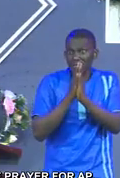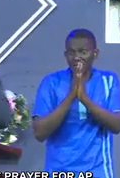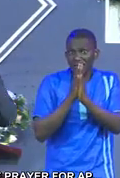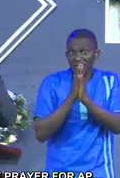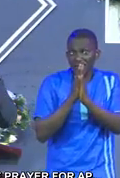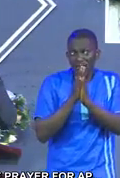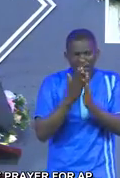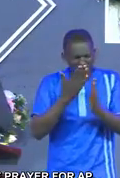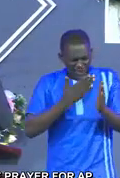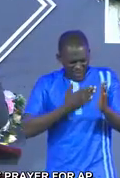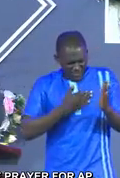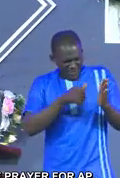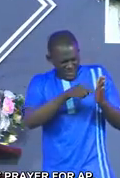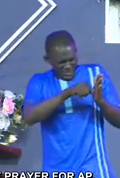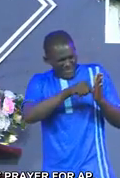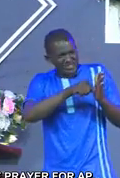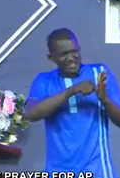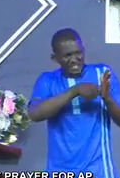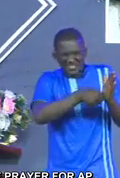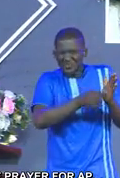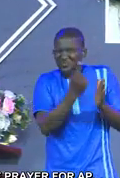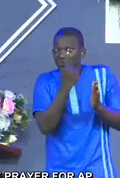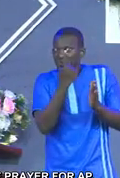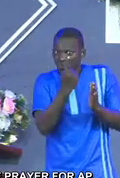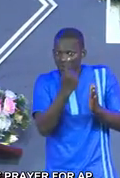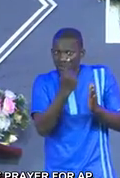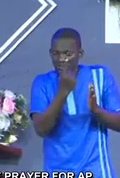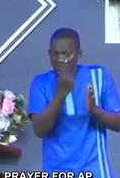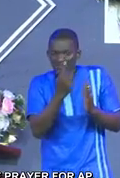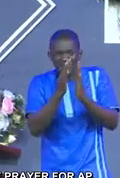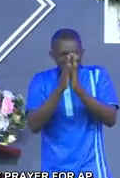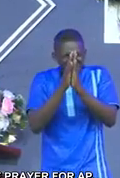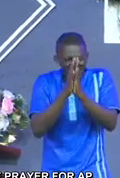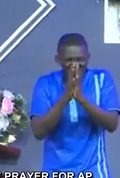nga balina ensonga gye bakutteko nga bali wamu